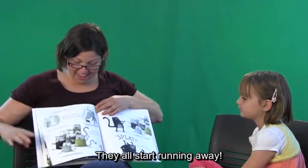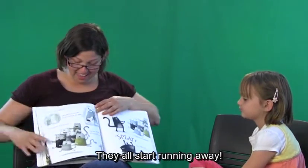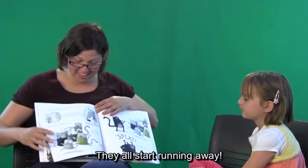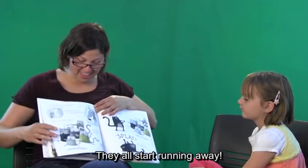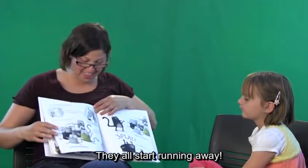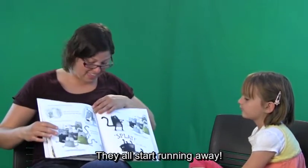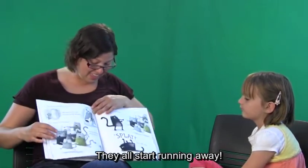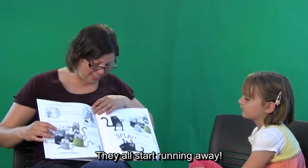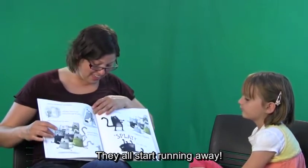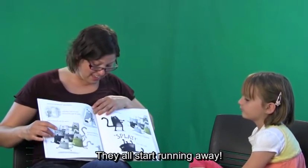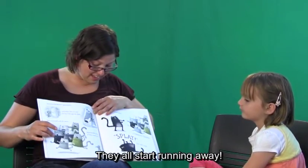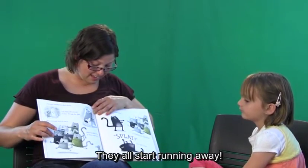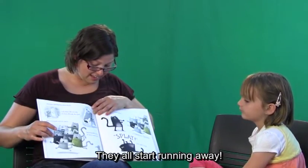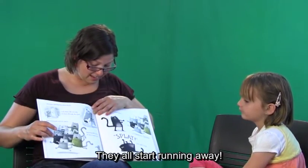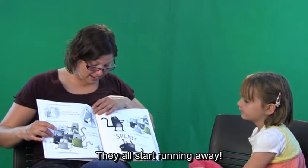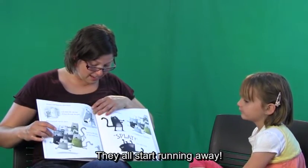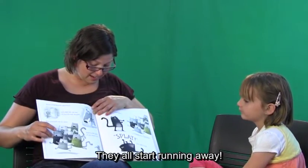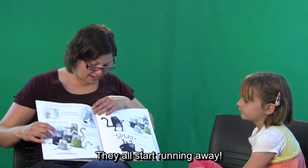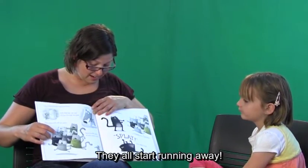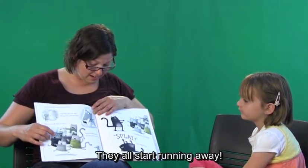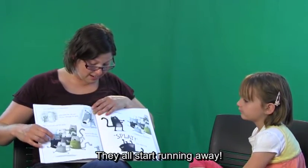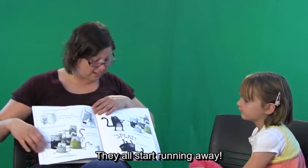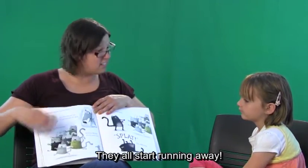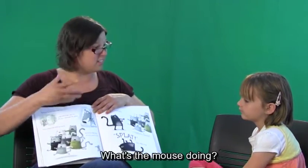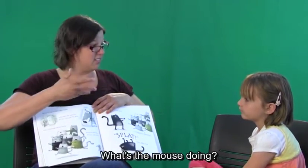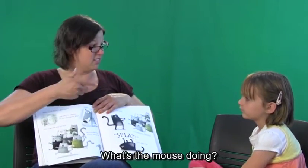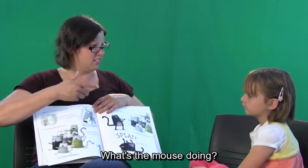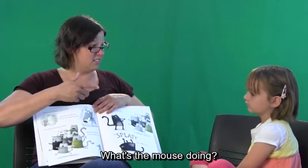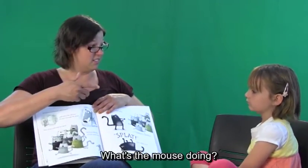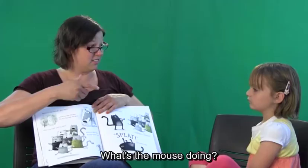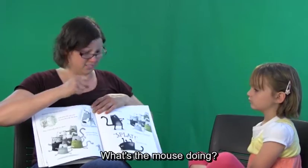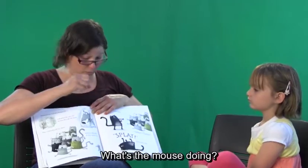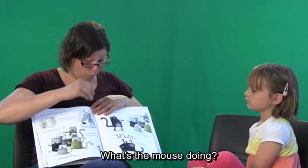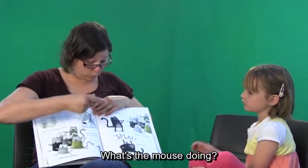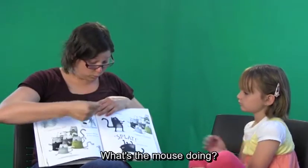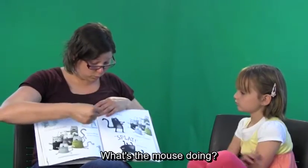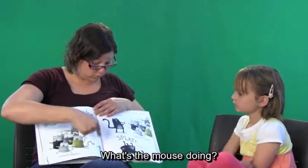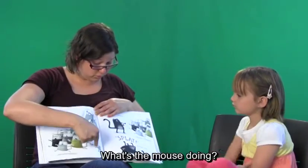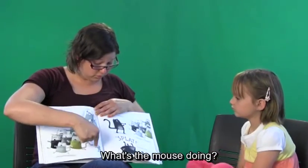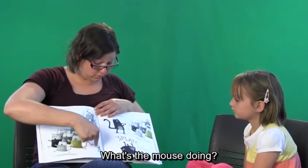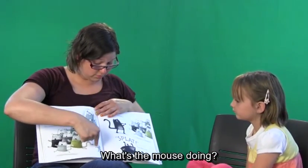What's the mouse doing?